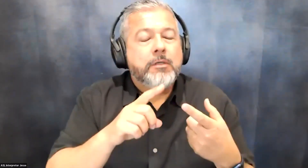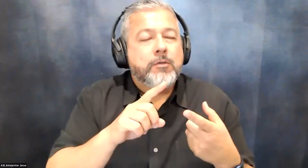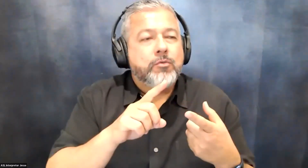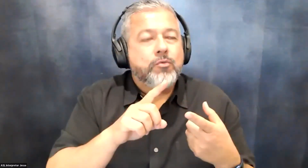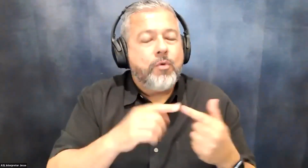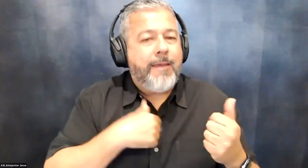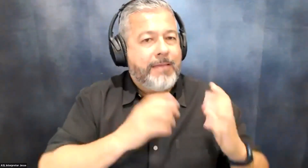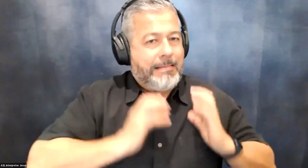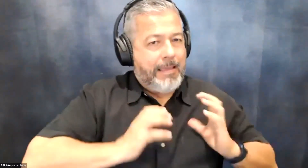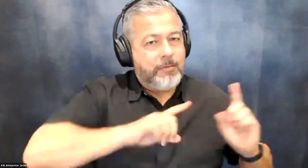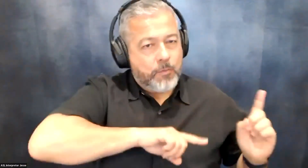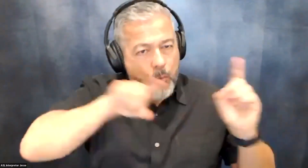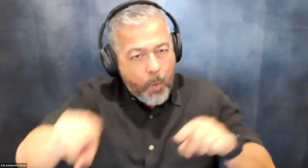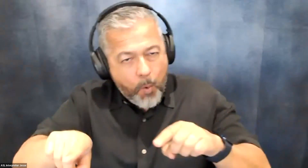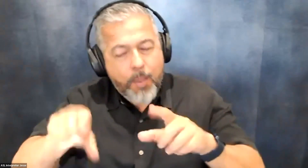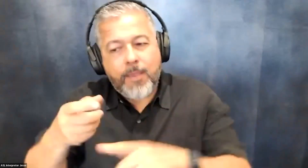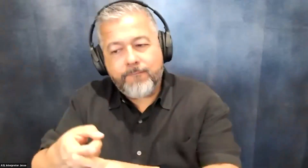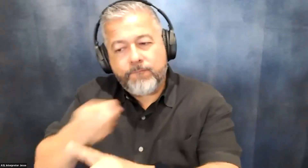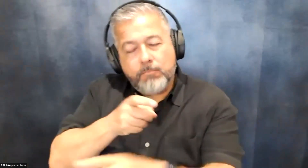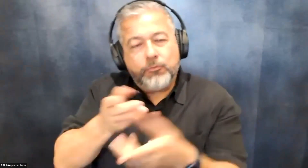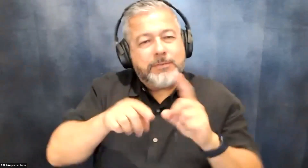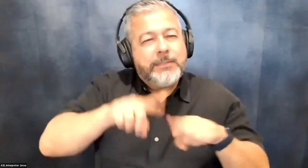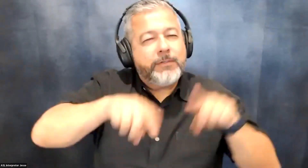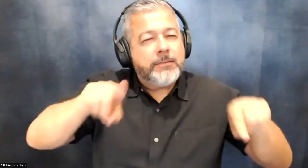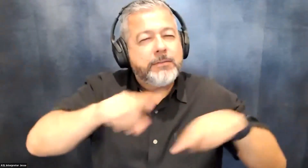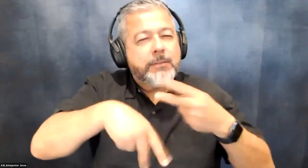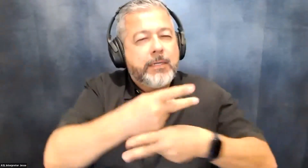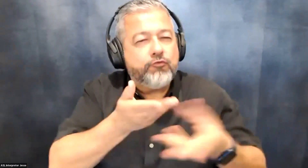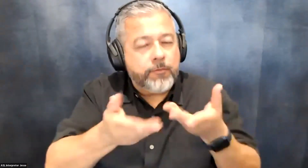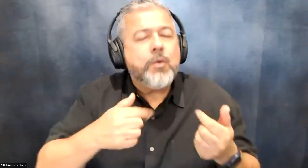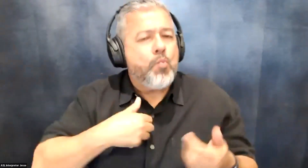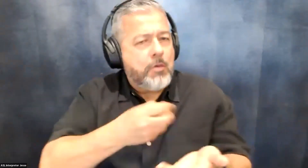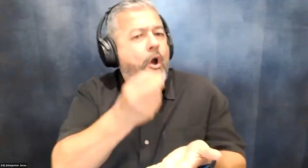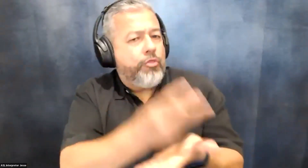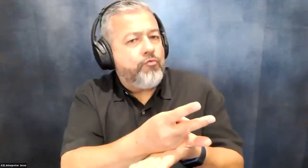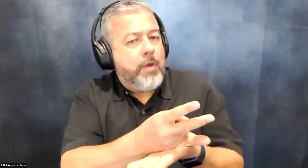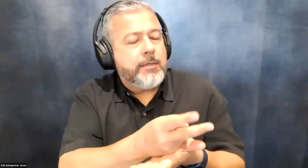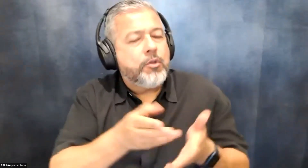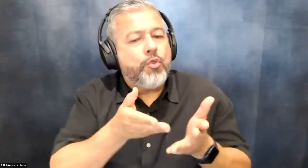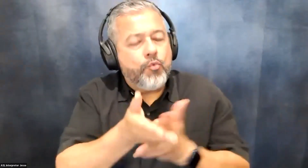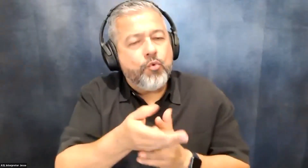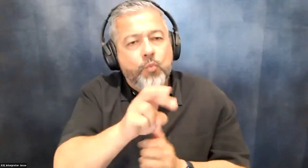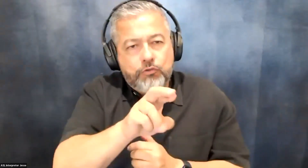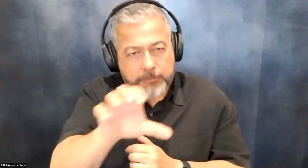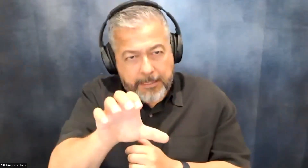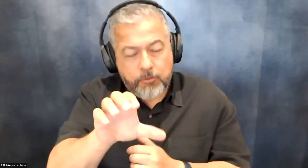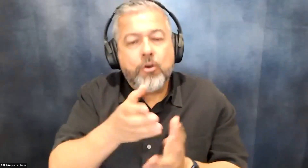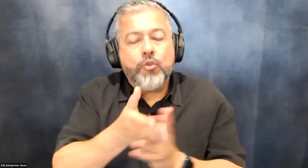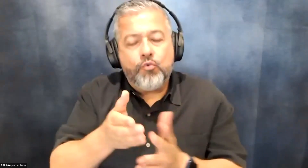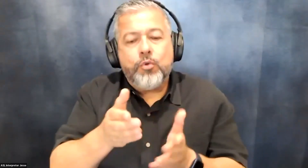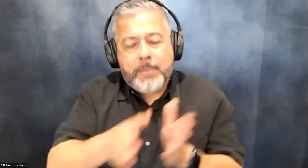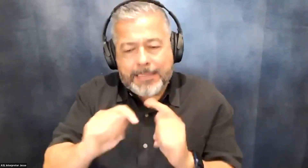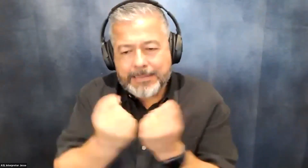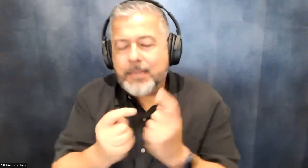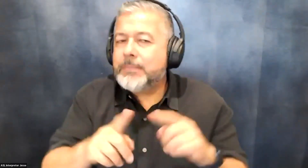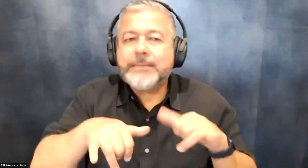other different types of services that even though we've authorized as a regional center through the planning team, clients have not been able to